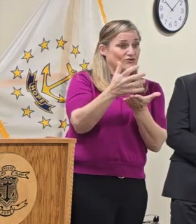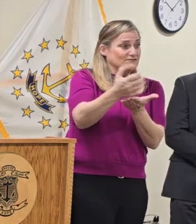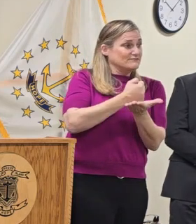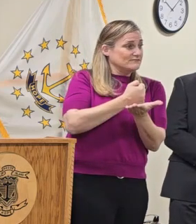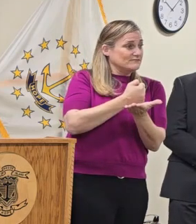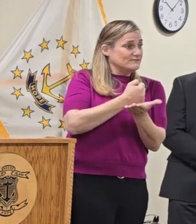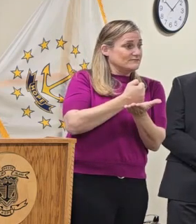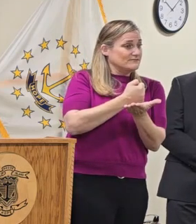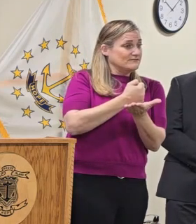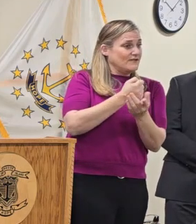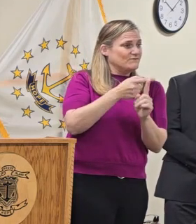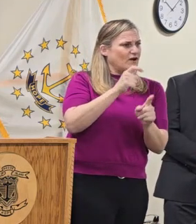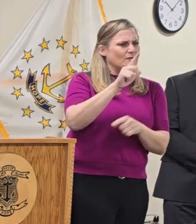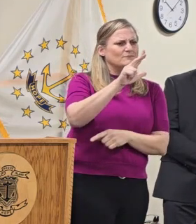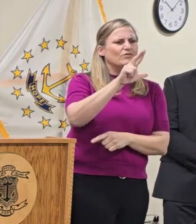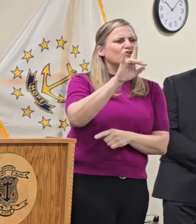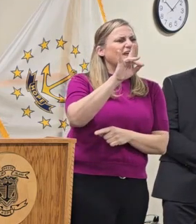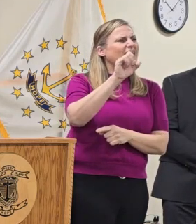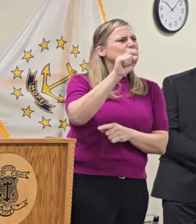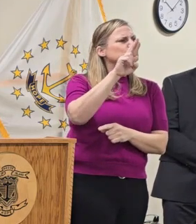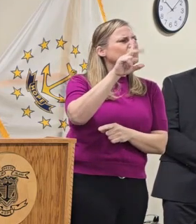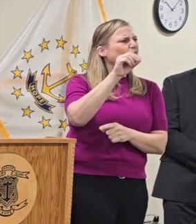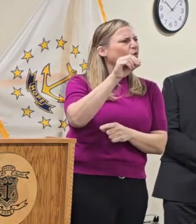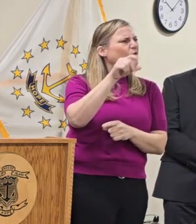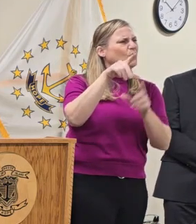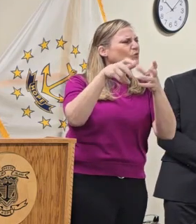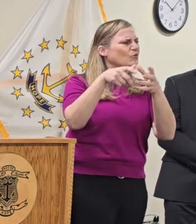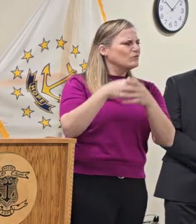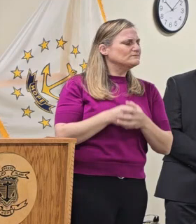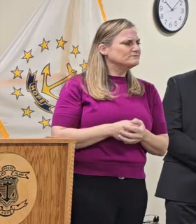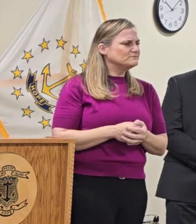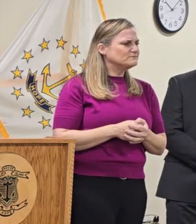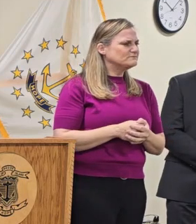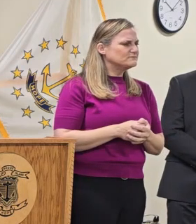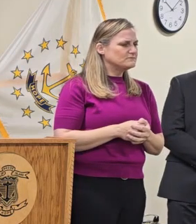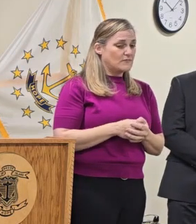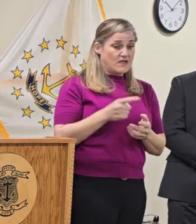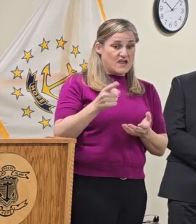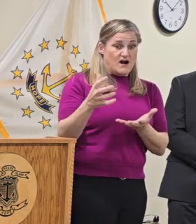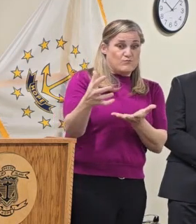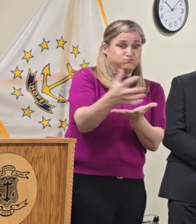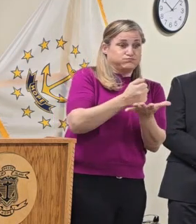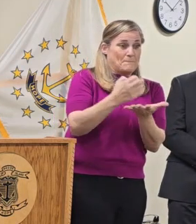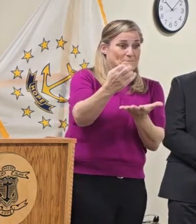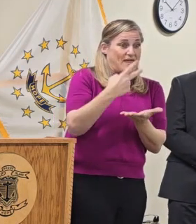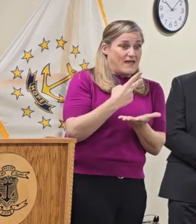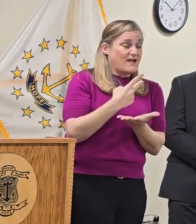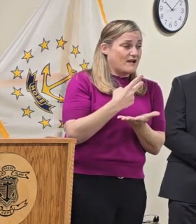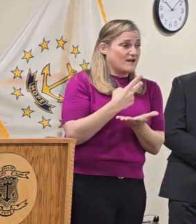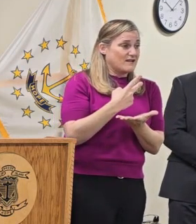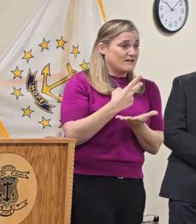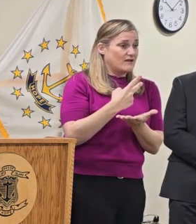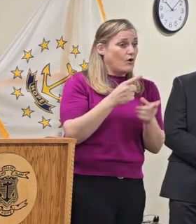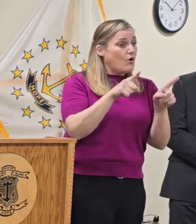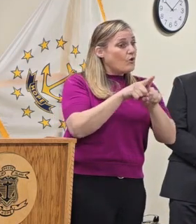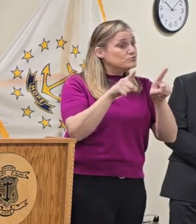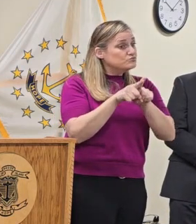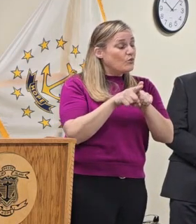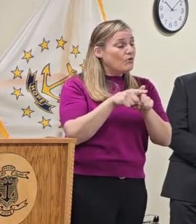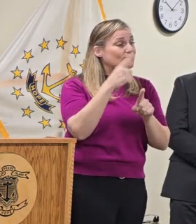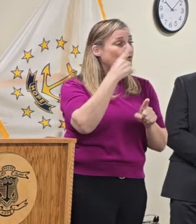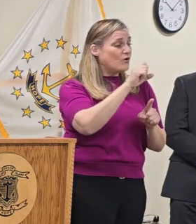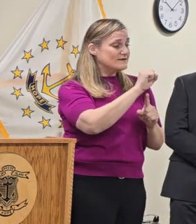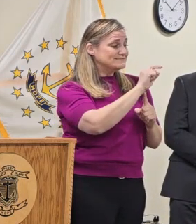He also successfully recovered $50 million to date for retirees impacted by the St.